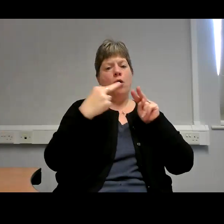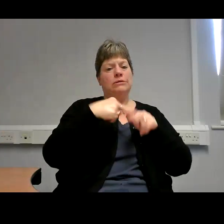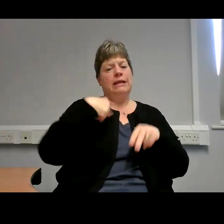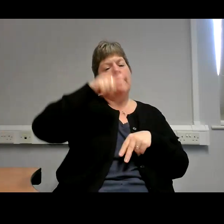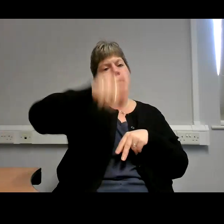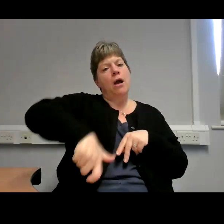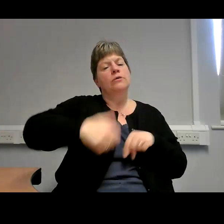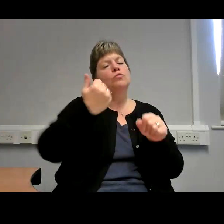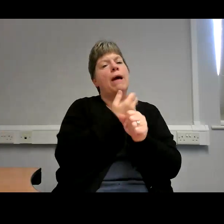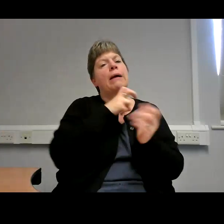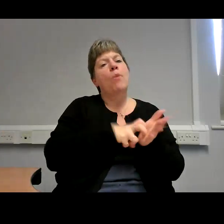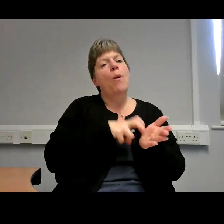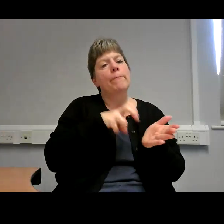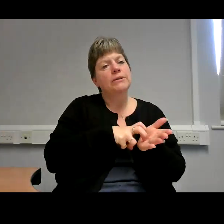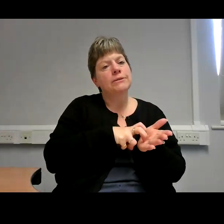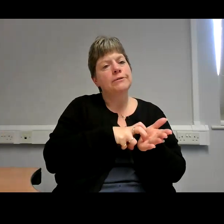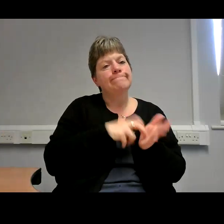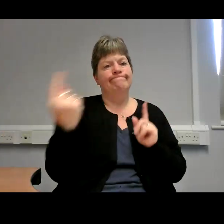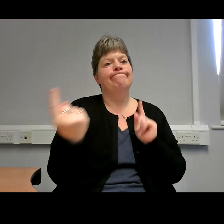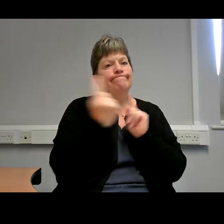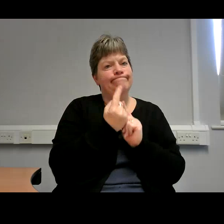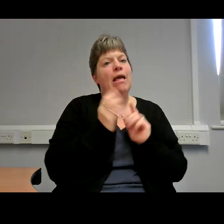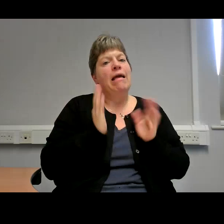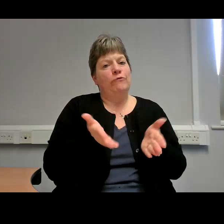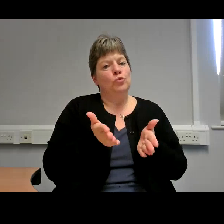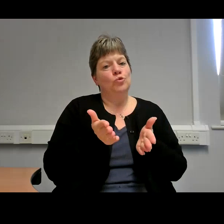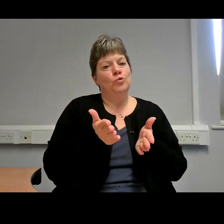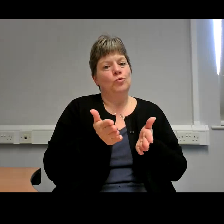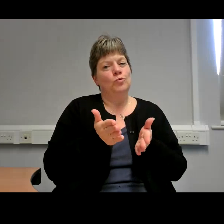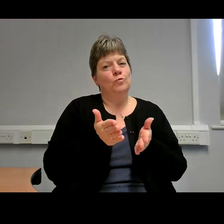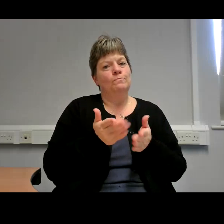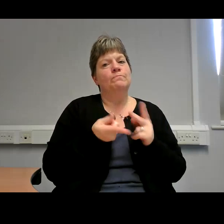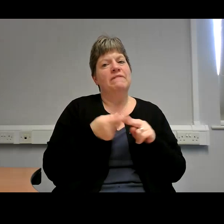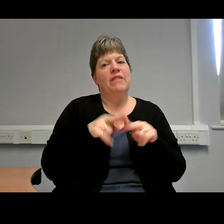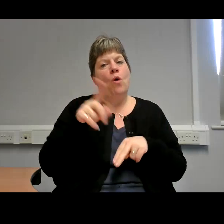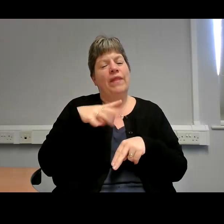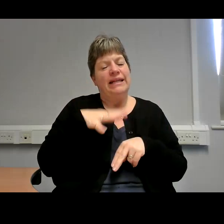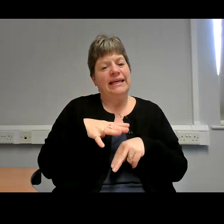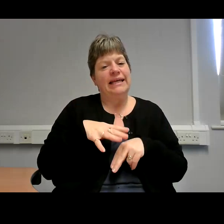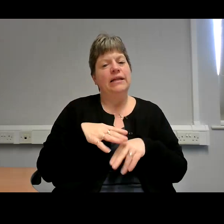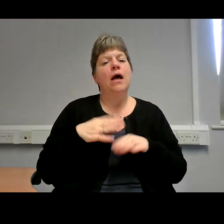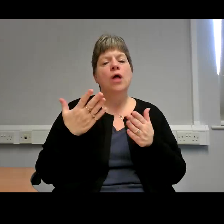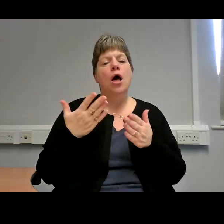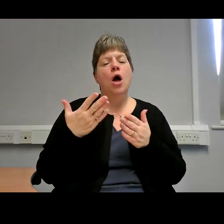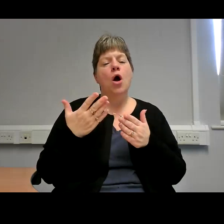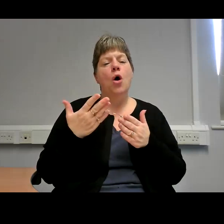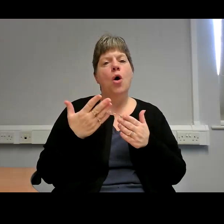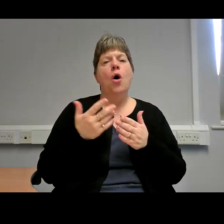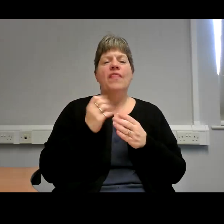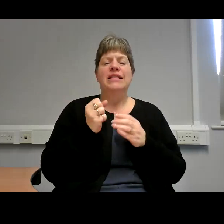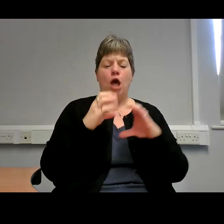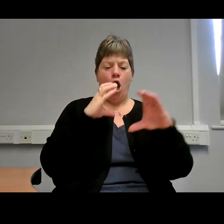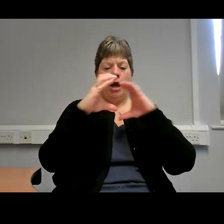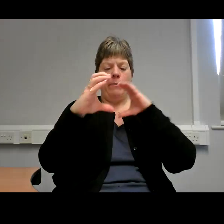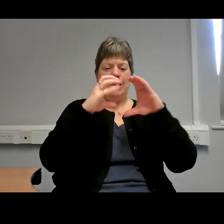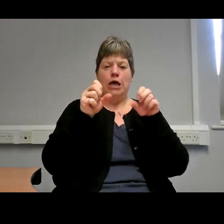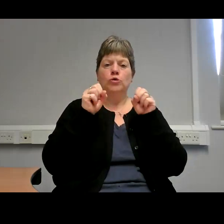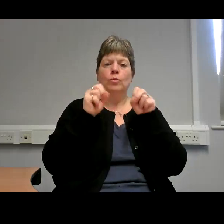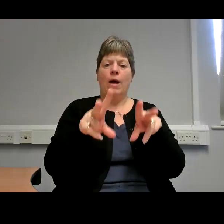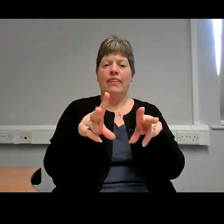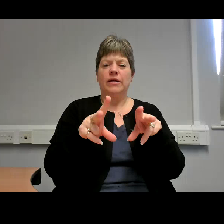to ensure that they are seen and that they get an appointment if that's appropriate. So there is a communication mechanism.